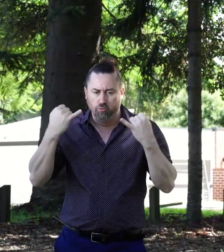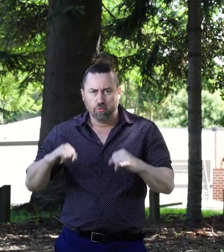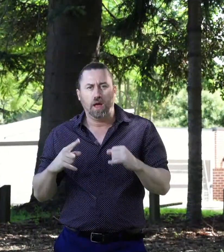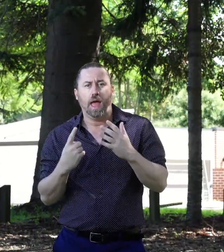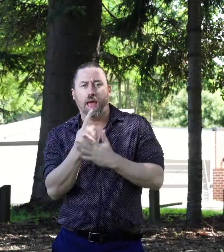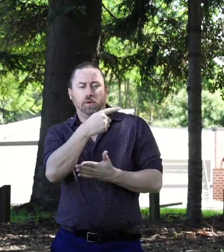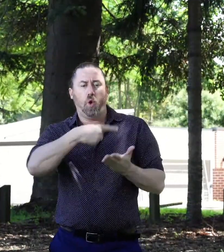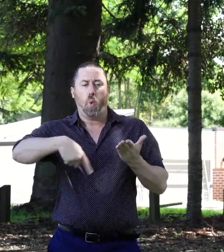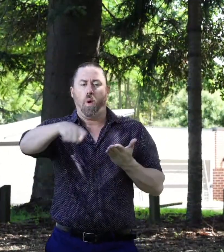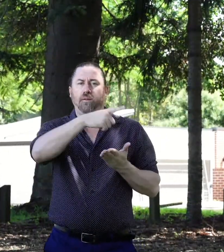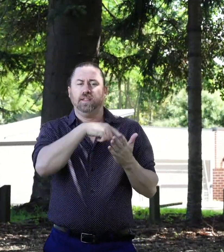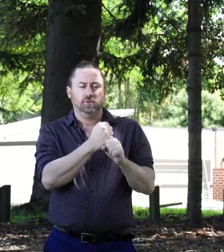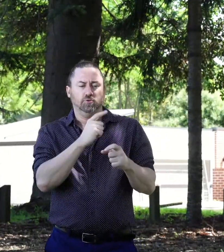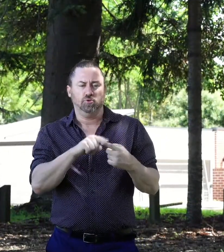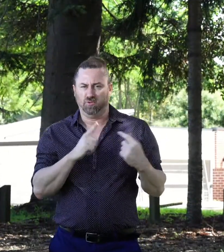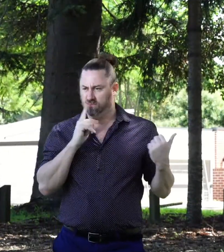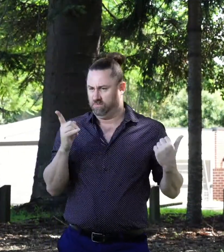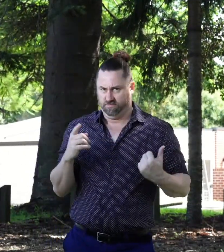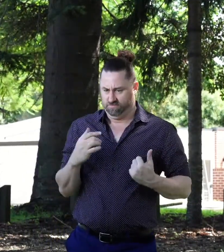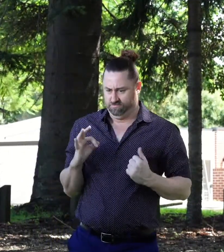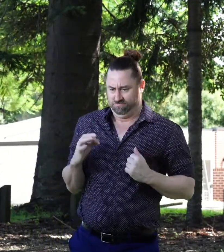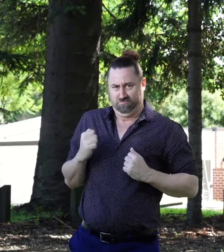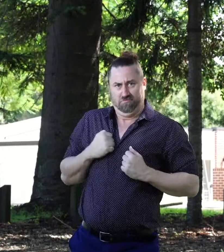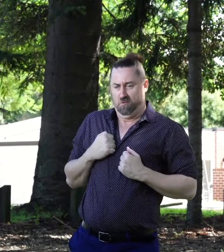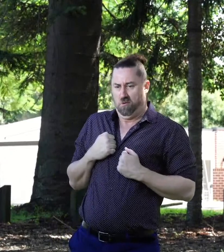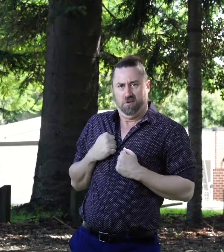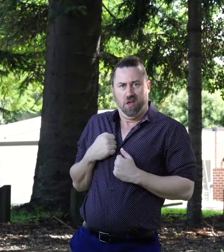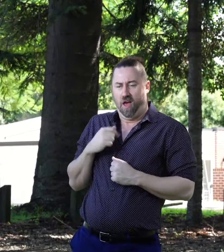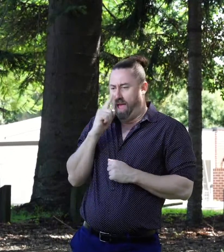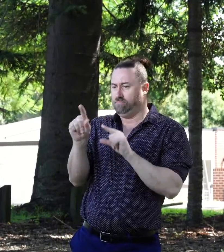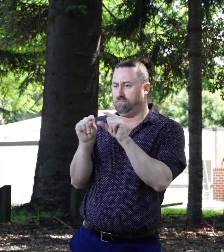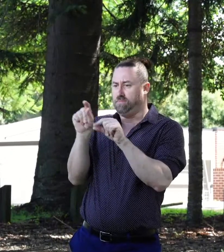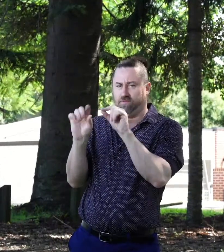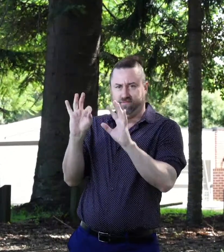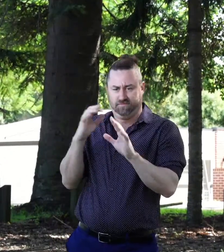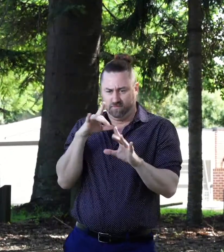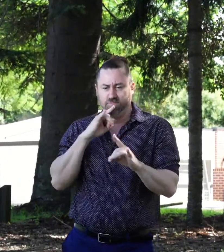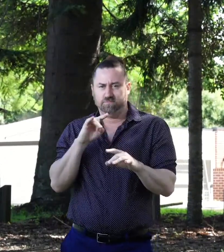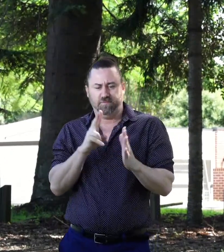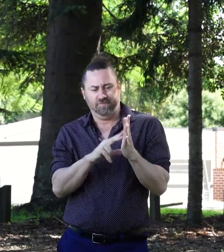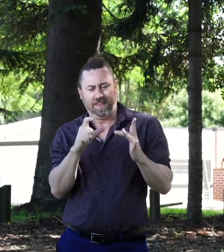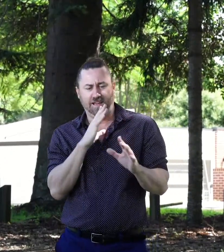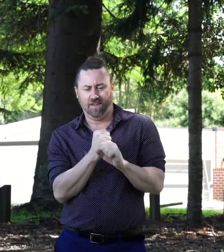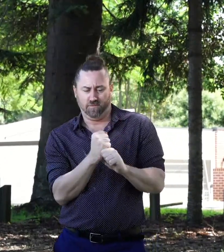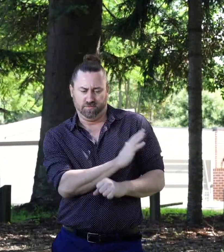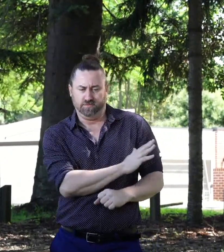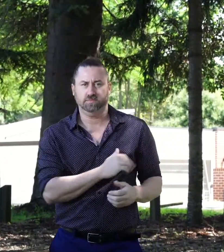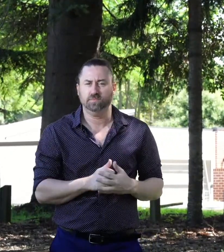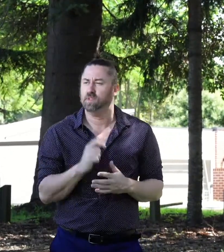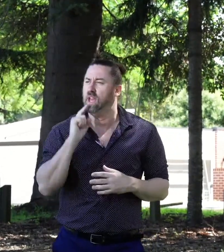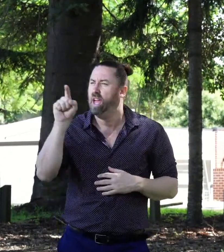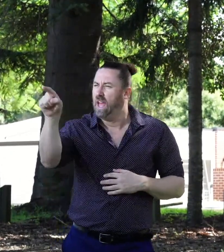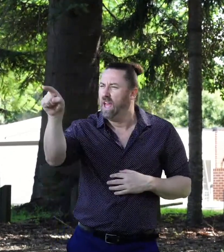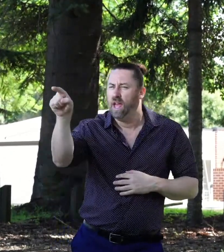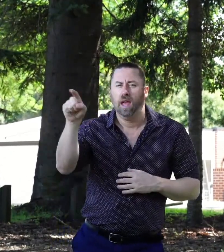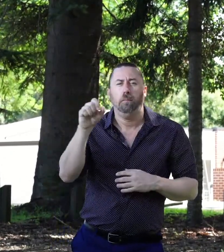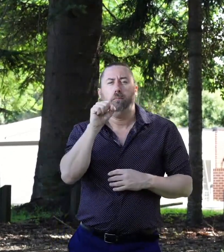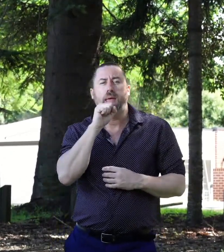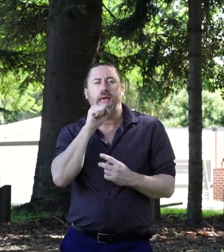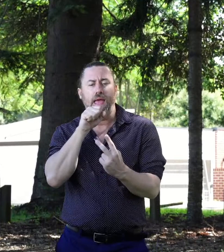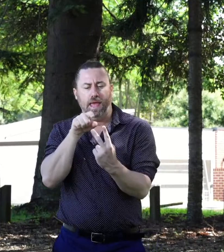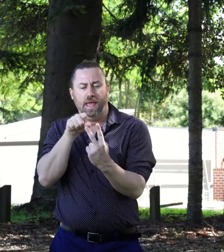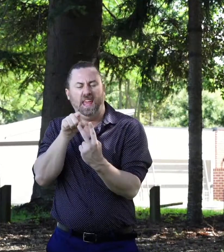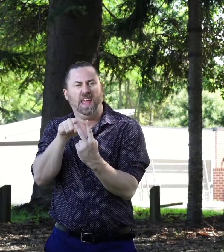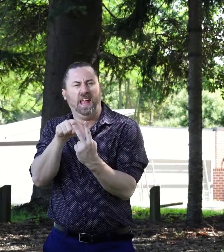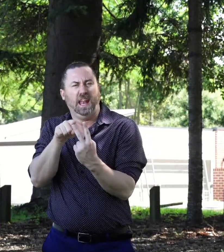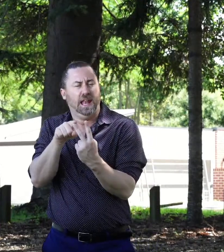at the ground? That's really a matter for them. That's a matter for the Victorian government. The new close contact has tested positive. Is that a family member who lives with